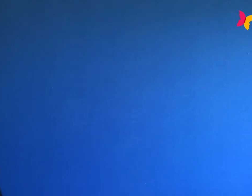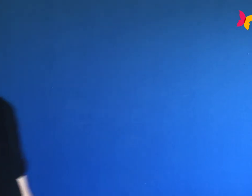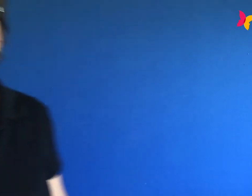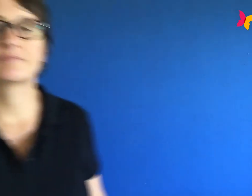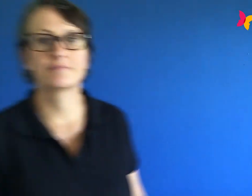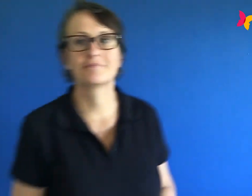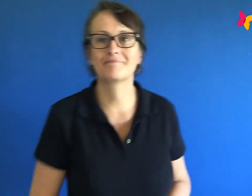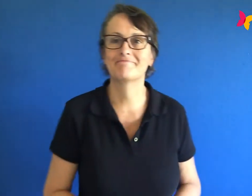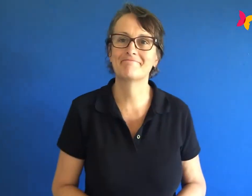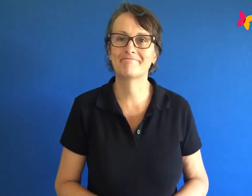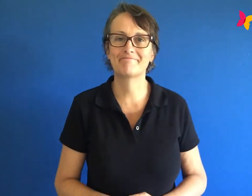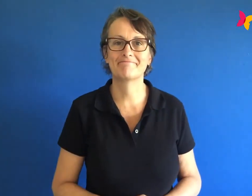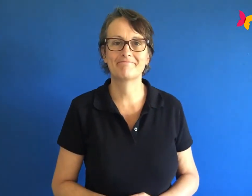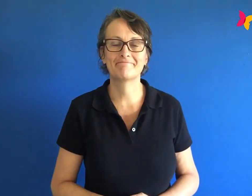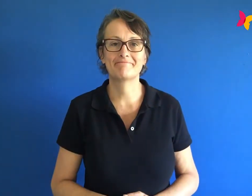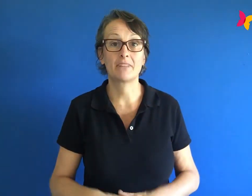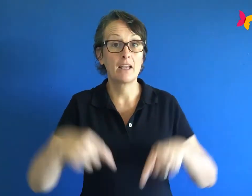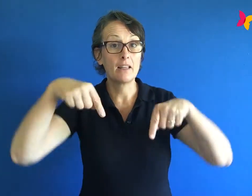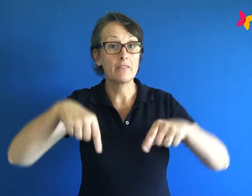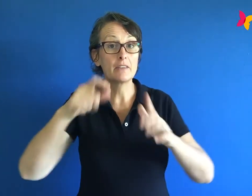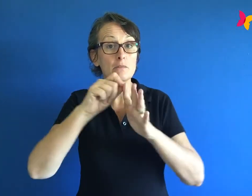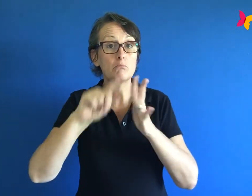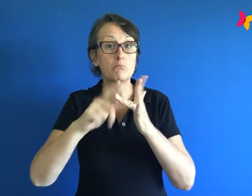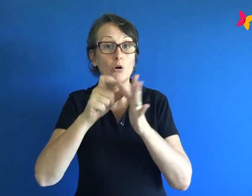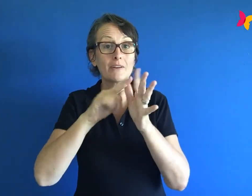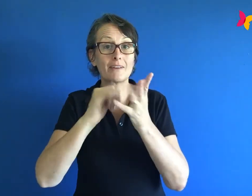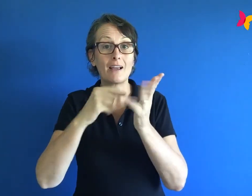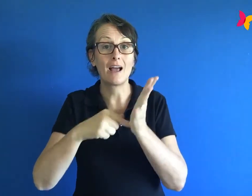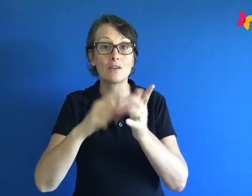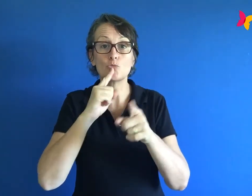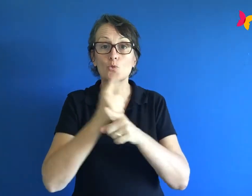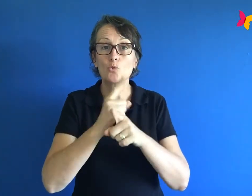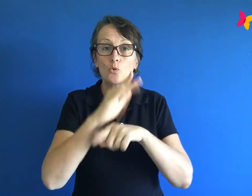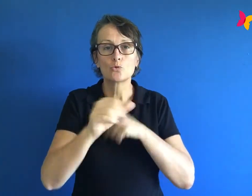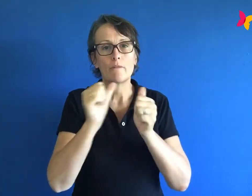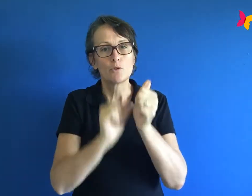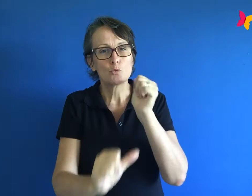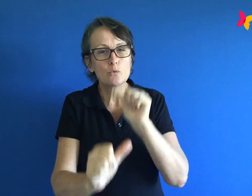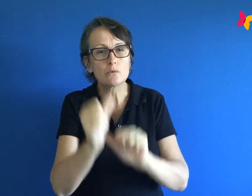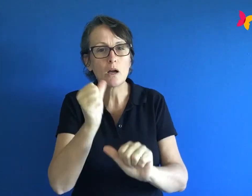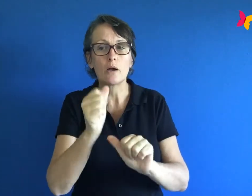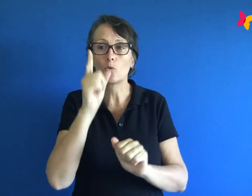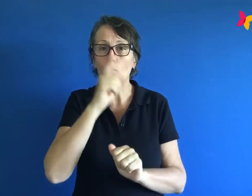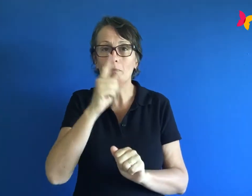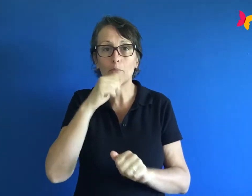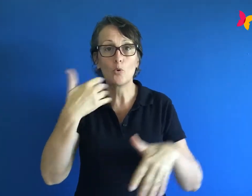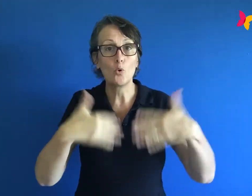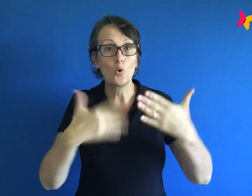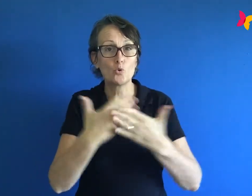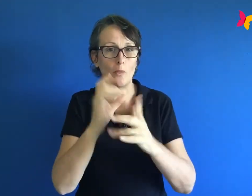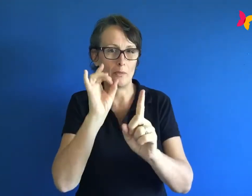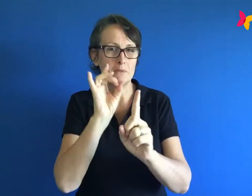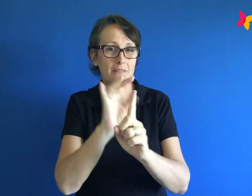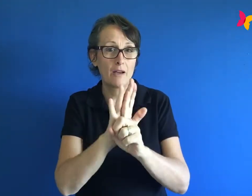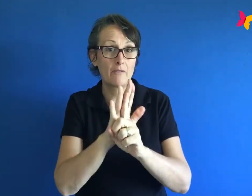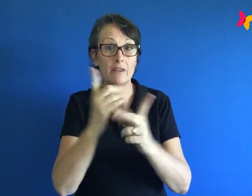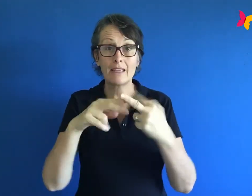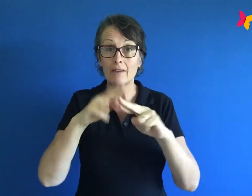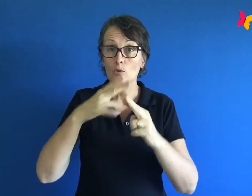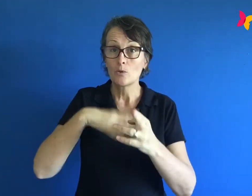Just a heads up, this episode of Not Alone contains references to suicide and self-harm. If you or someone you know needs support, contact